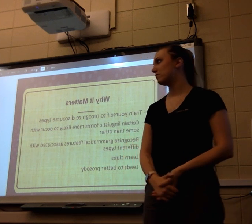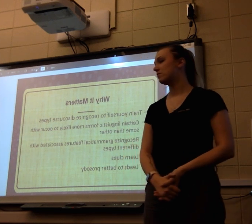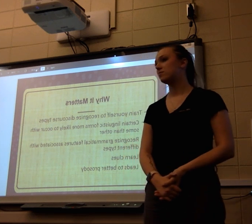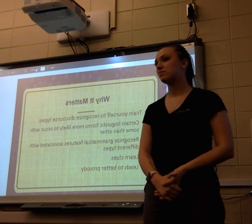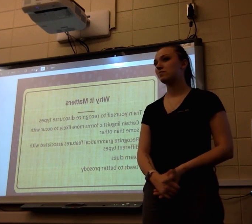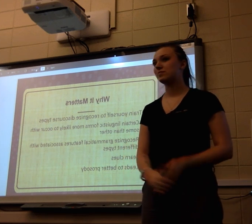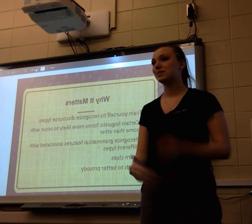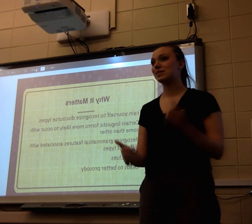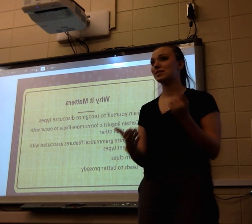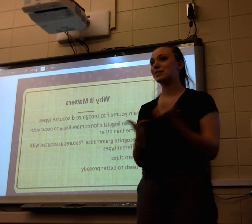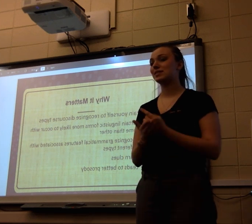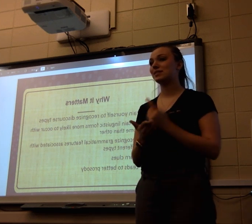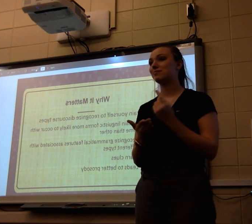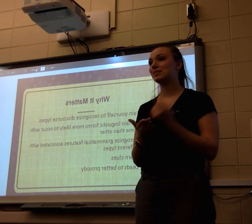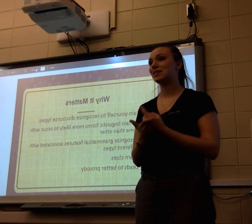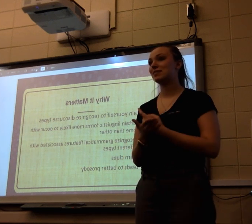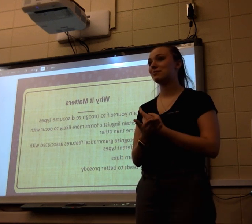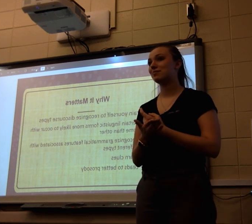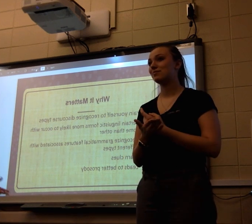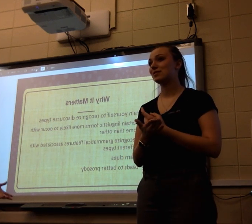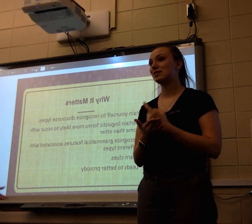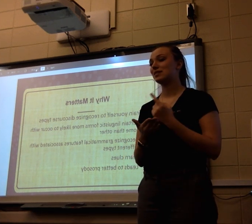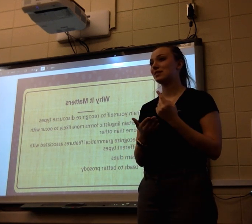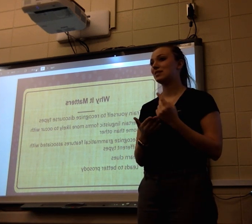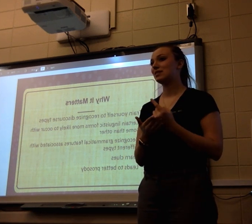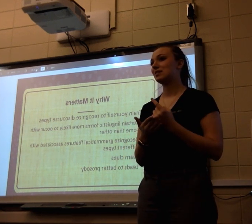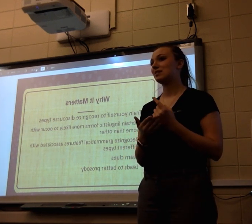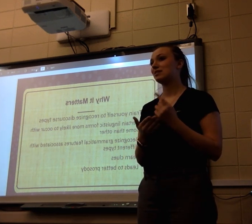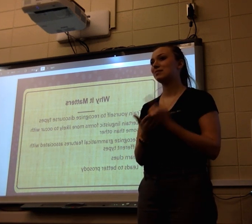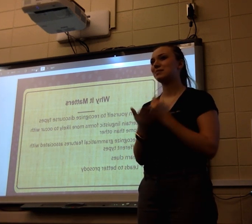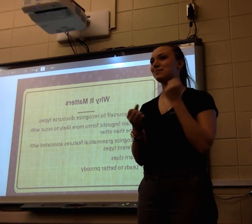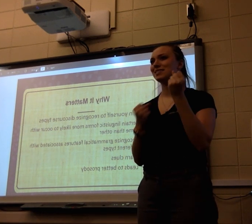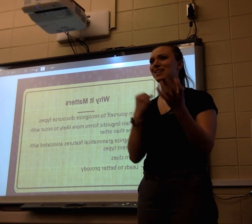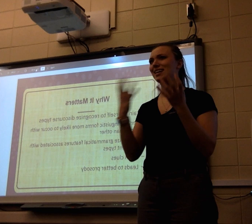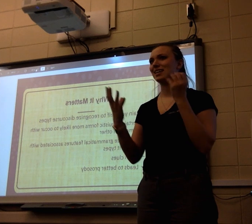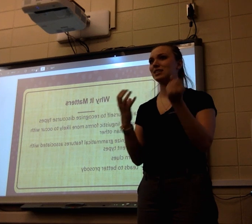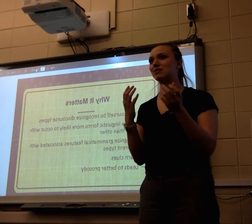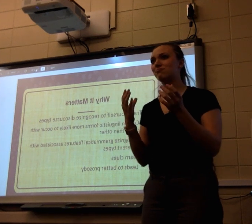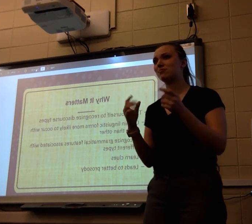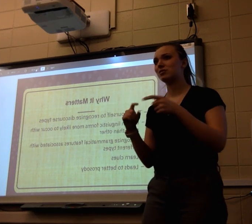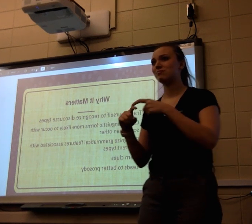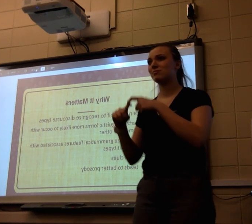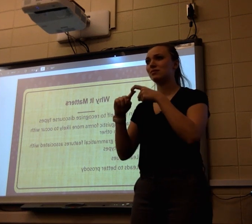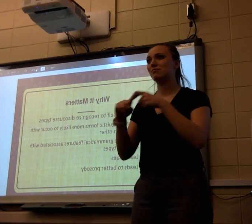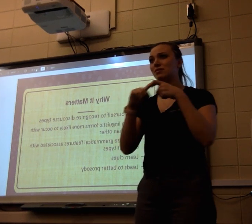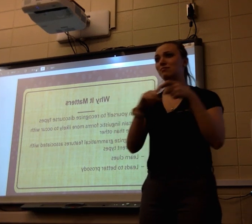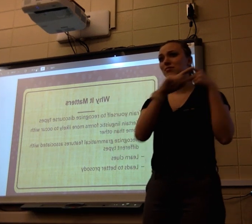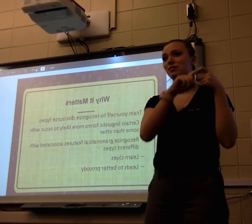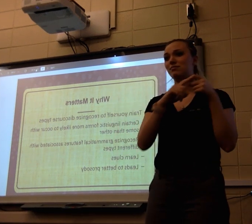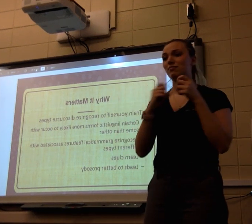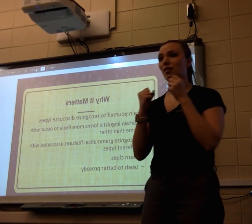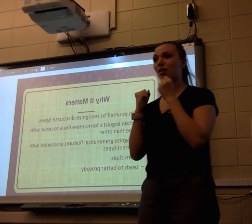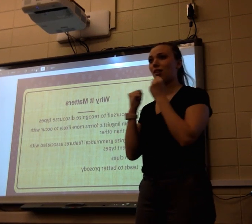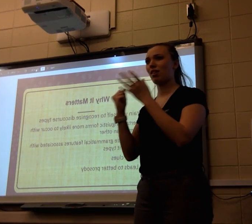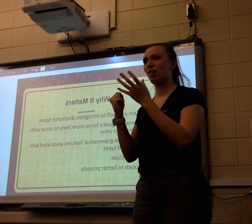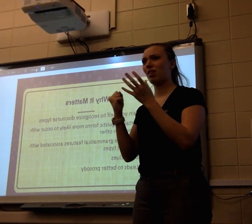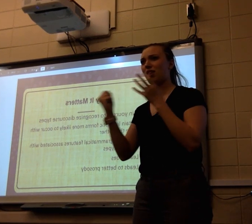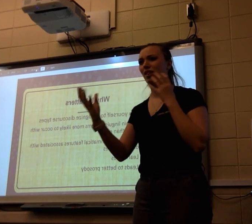right? That's not good control of prosody. There's not a lot. Sometimes you'll get feedback that it looks really choppy, where your pausing